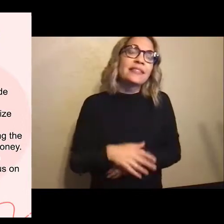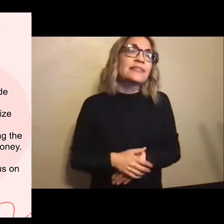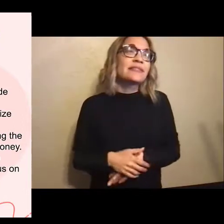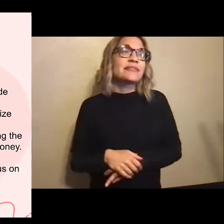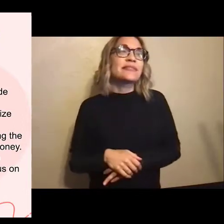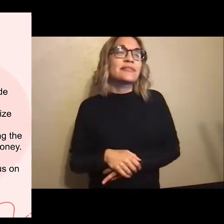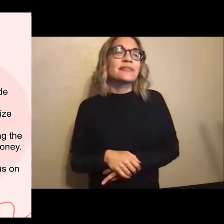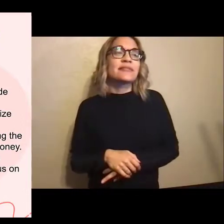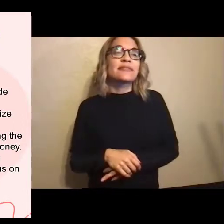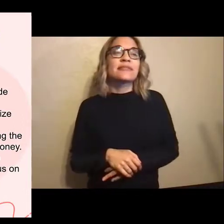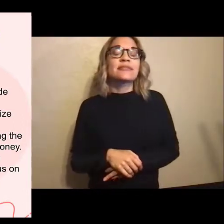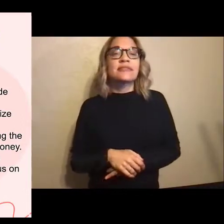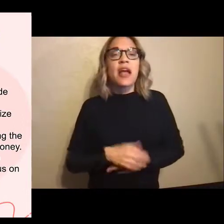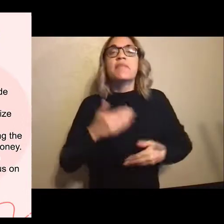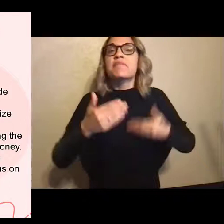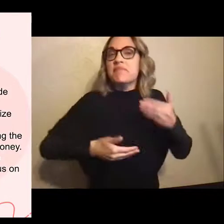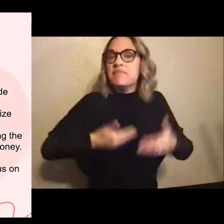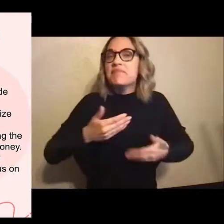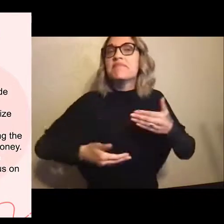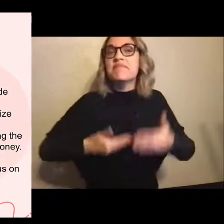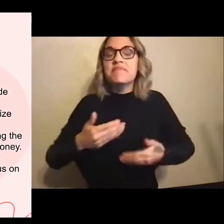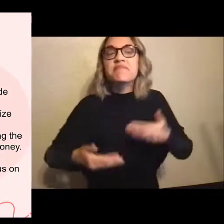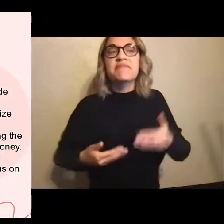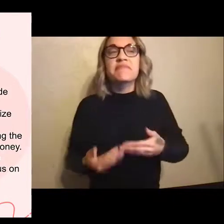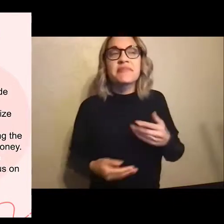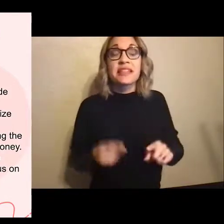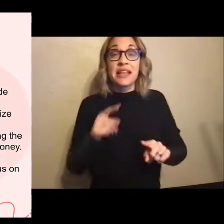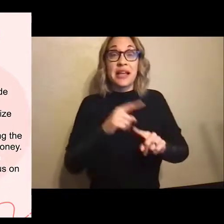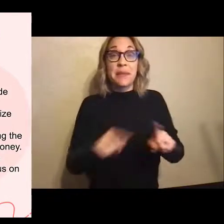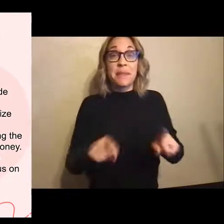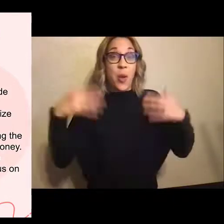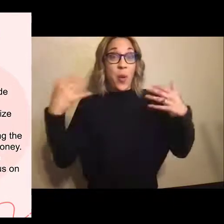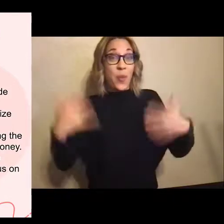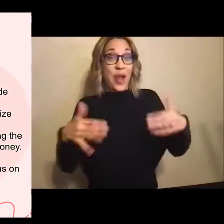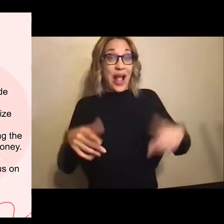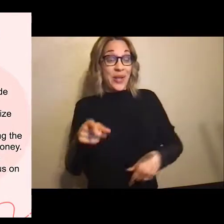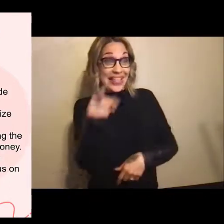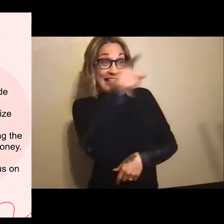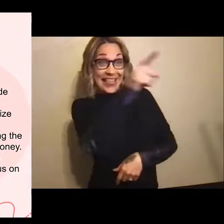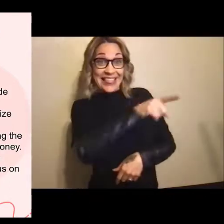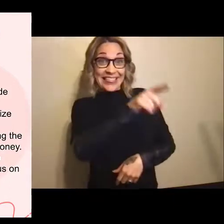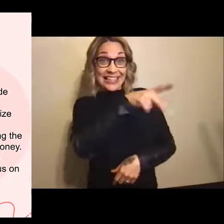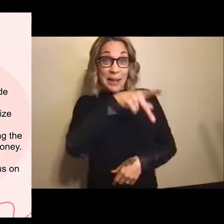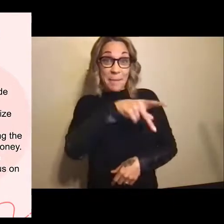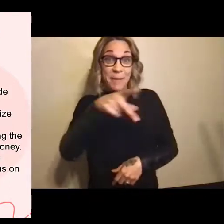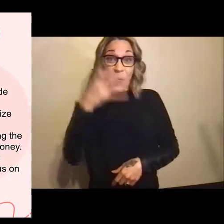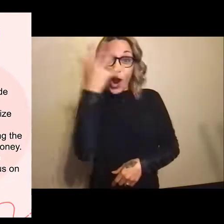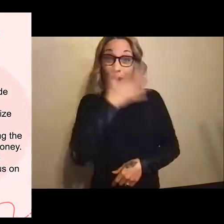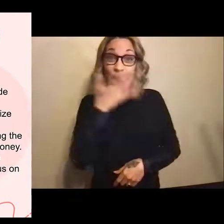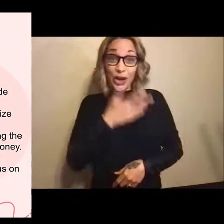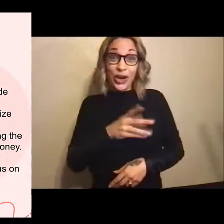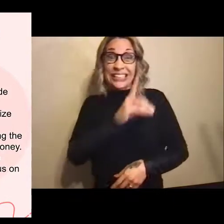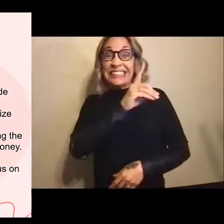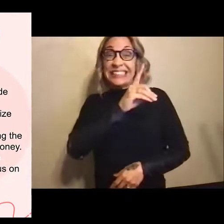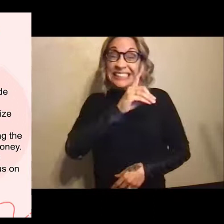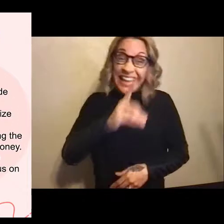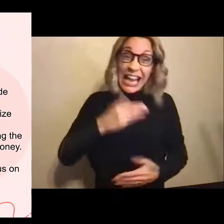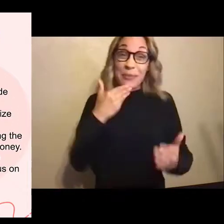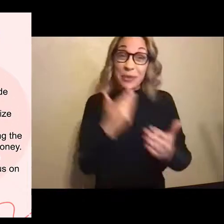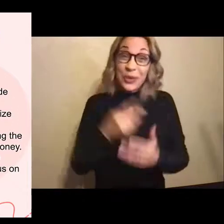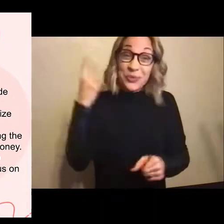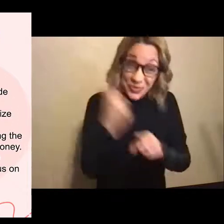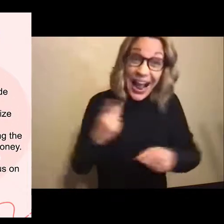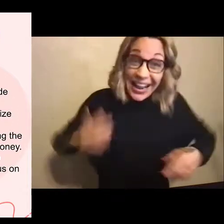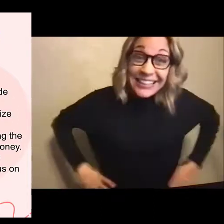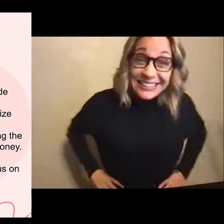I'm a little bit better at. I've definitely become skilled at that, and I'm getting along. But this